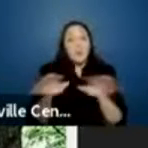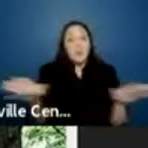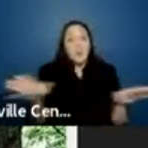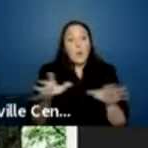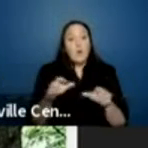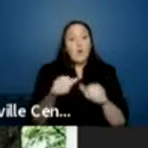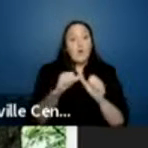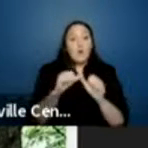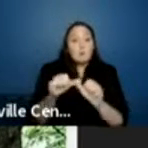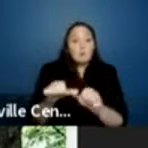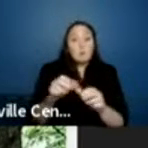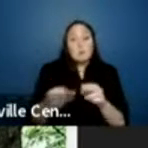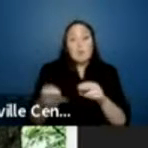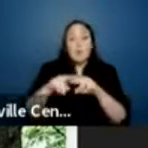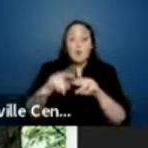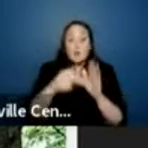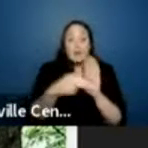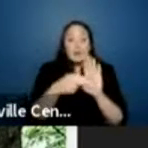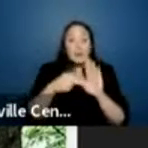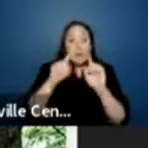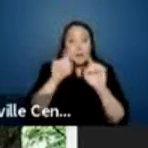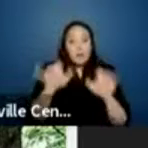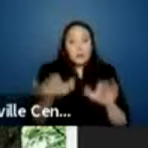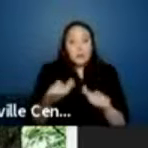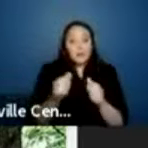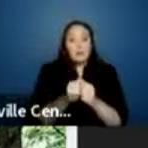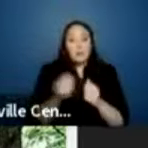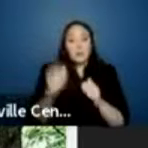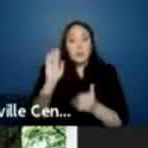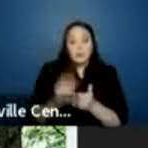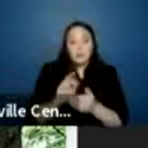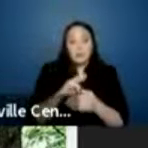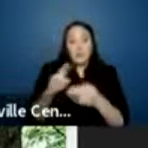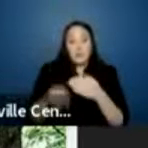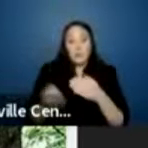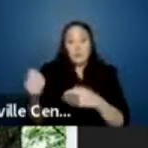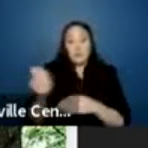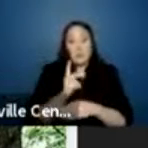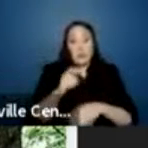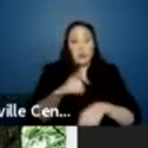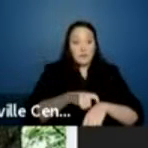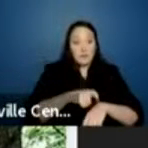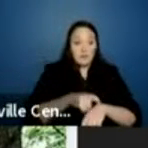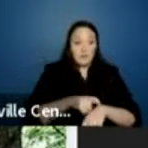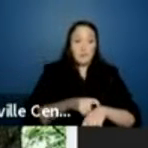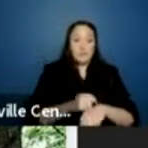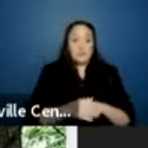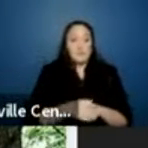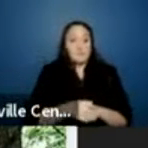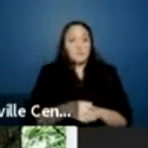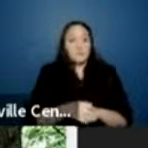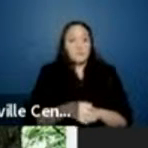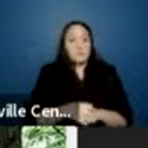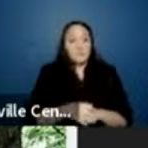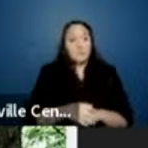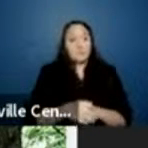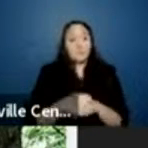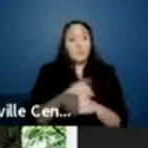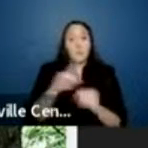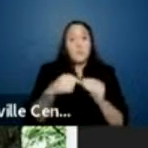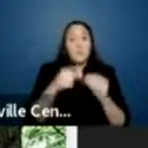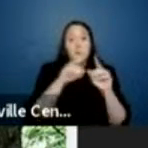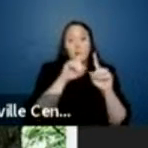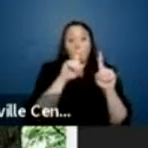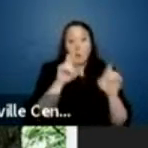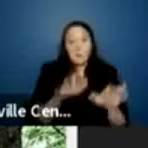and increased diagnostic testing with consistent or decreased test result reporting turnaround time. Regarding testing,